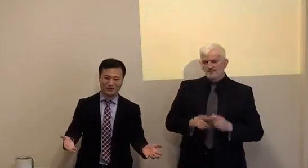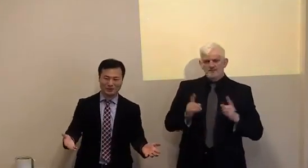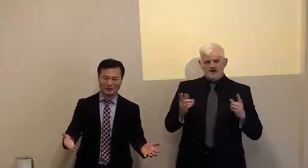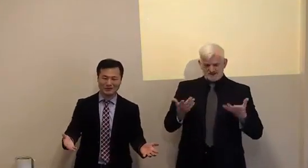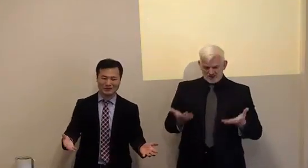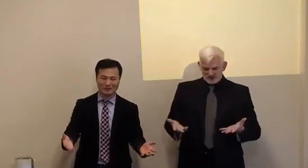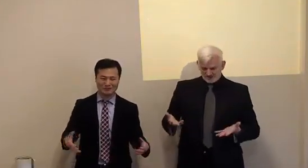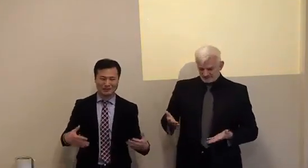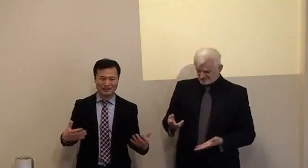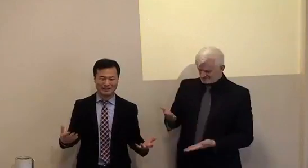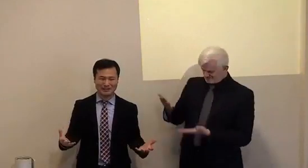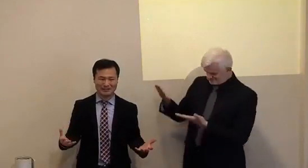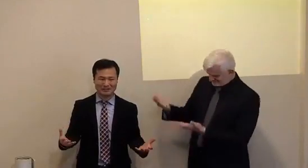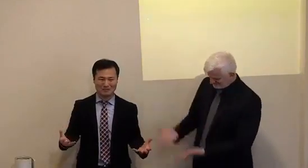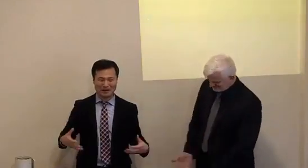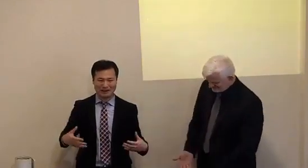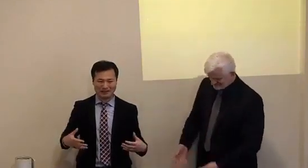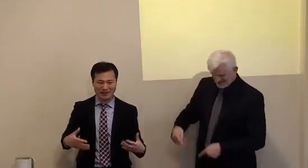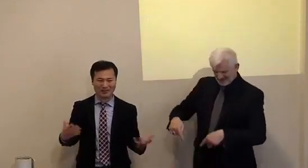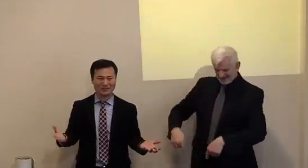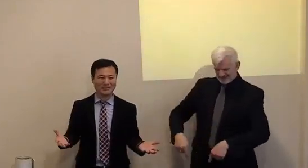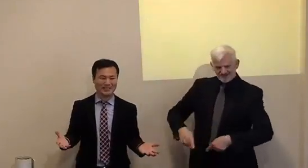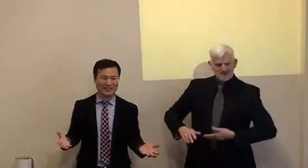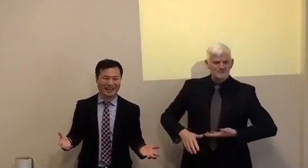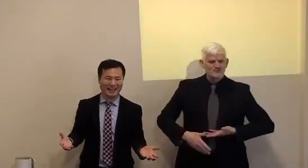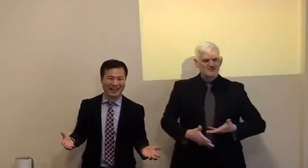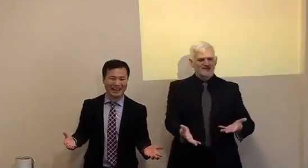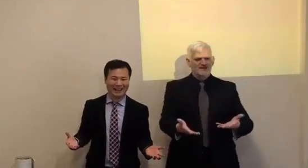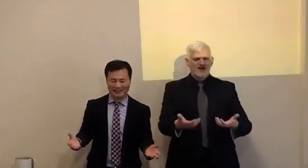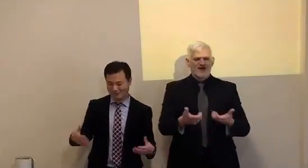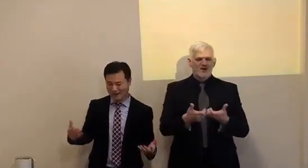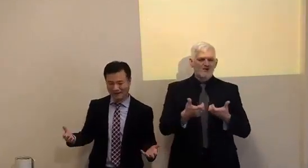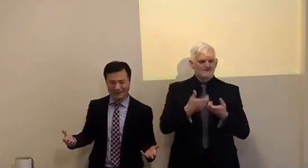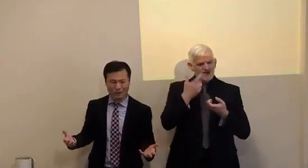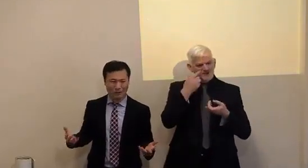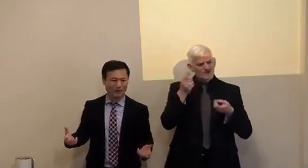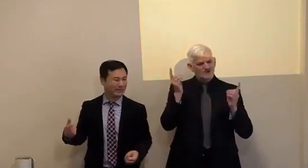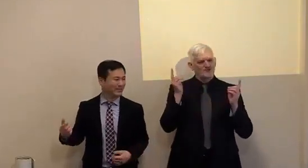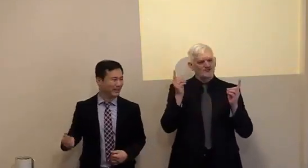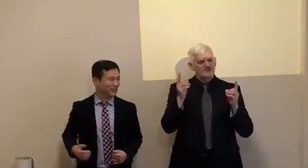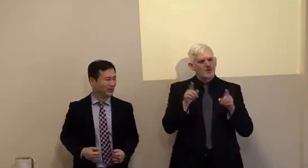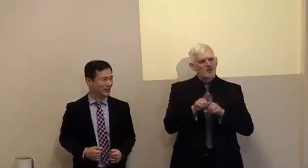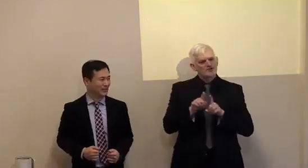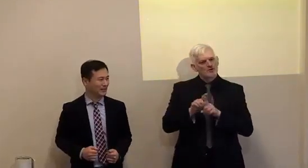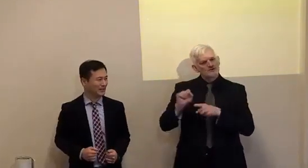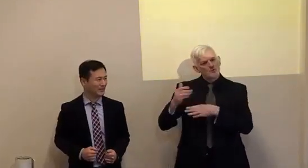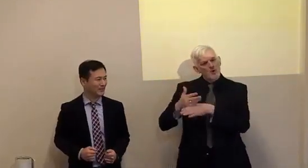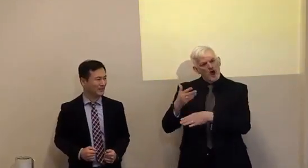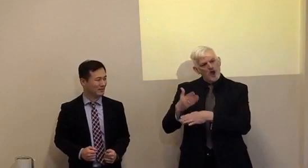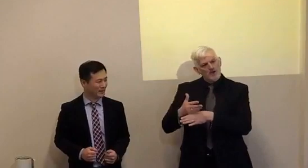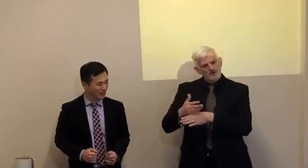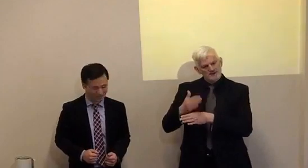you, presenting my testimony and my work in South Korea. Very thankful.